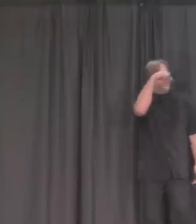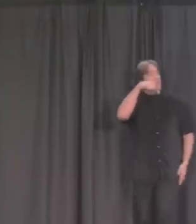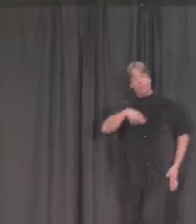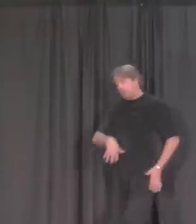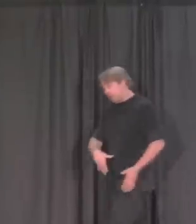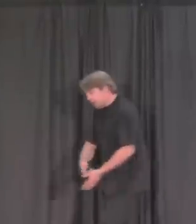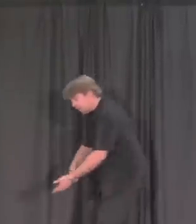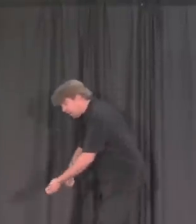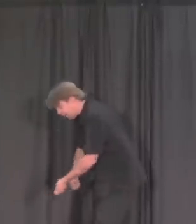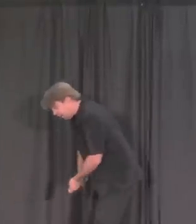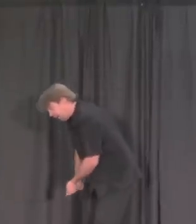My mother looked like this.